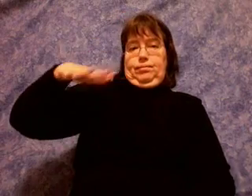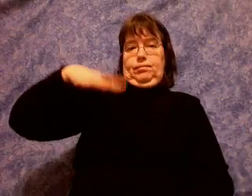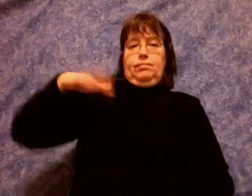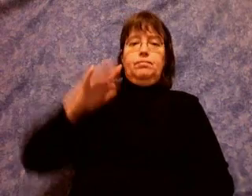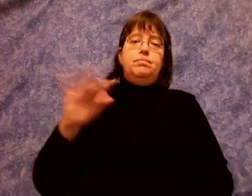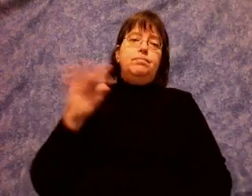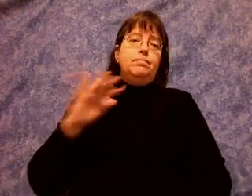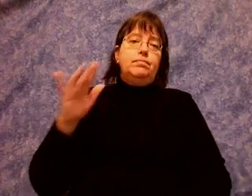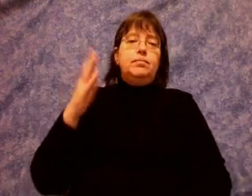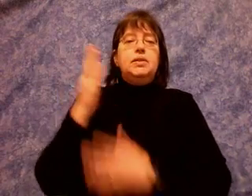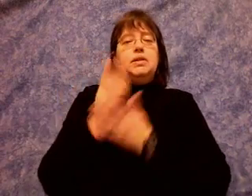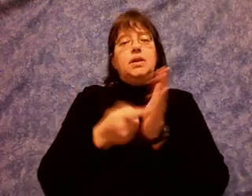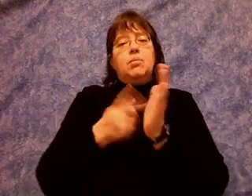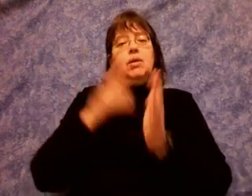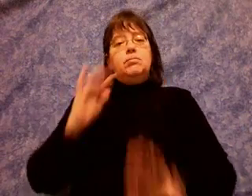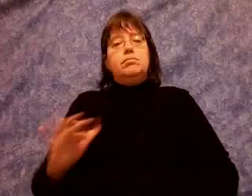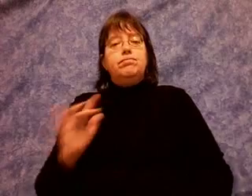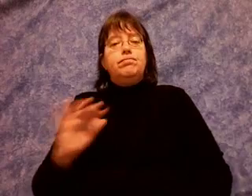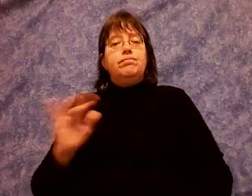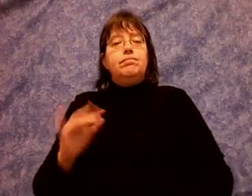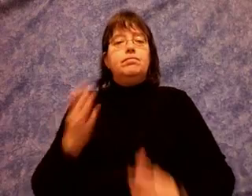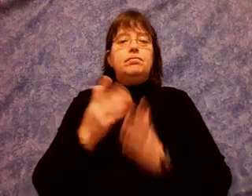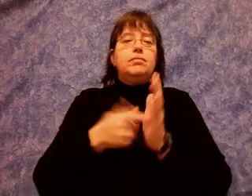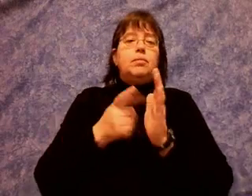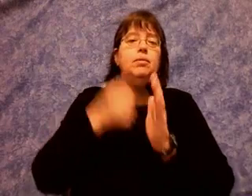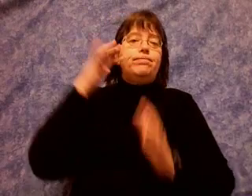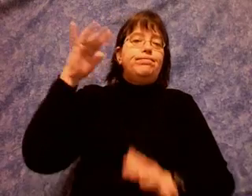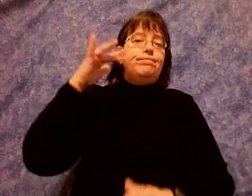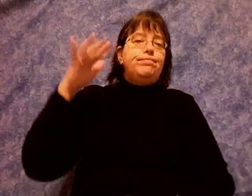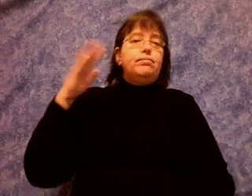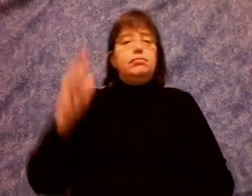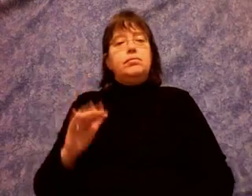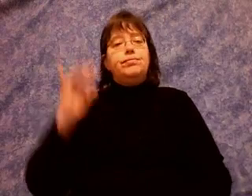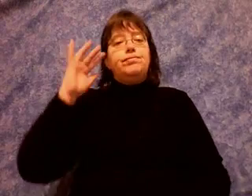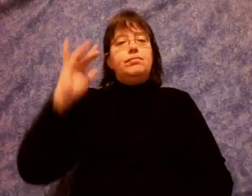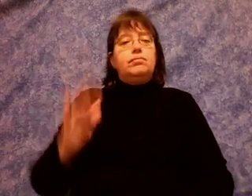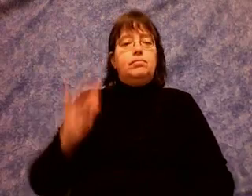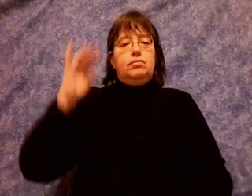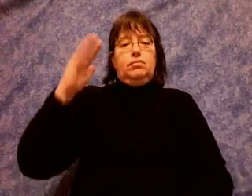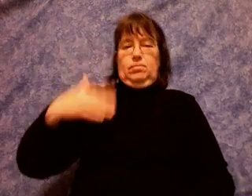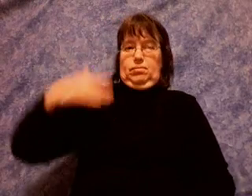So also this area tends to be the fingerspelling area, somewhere in this plane.